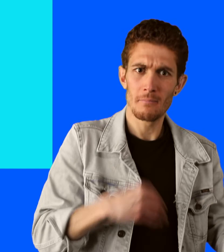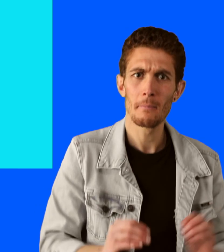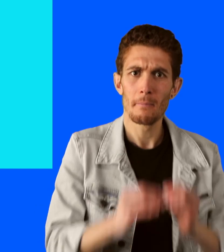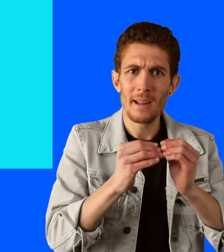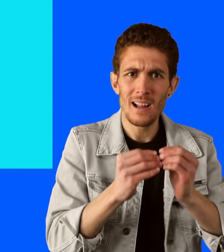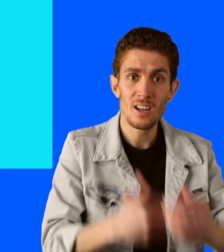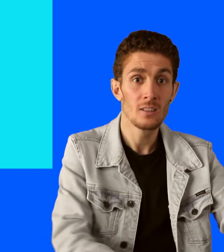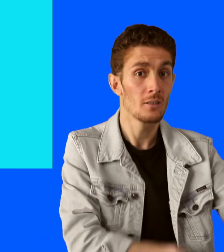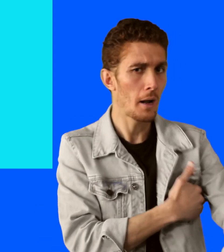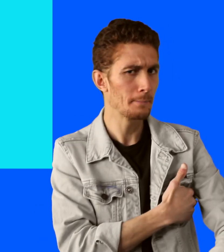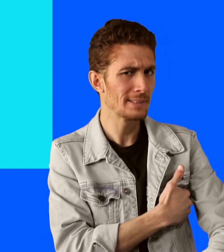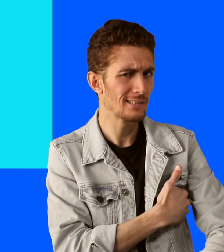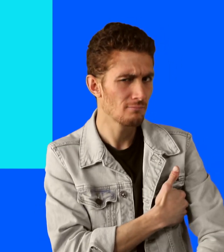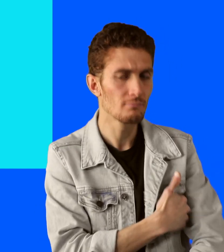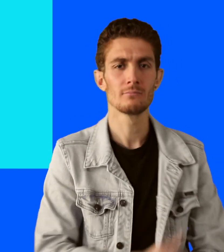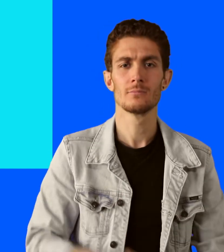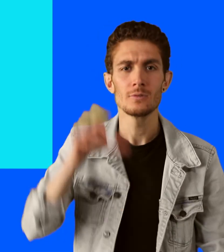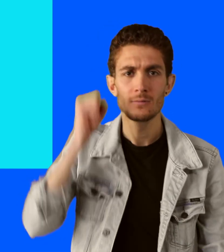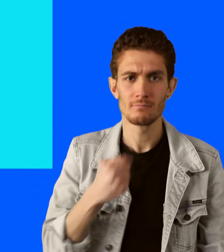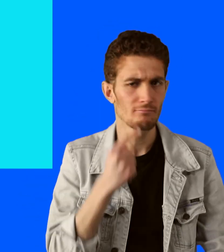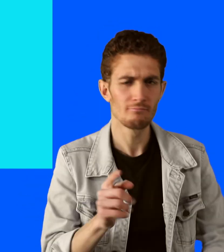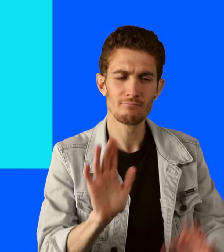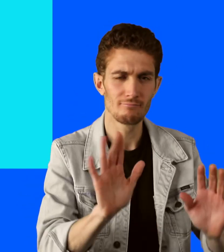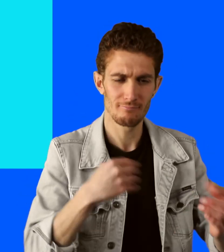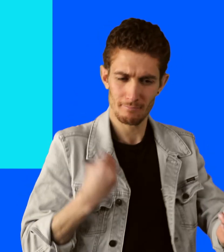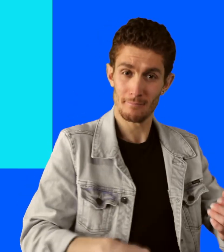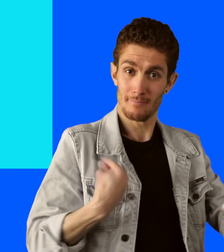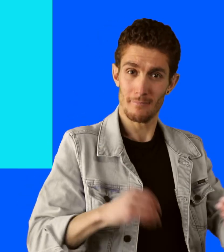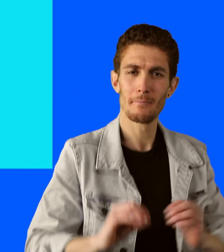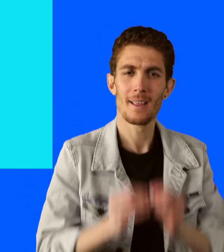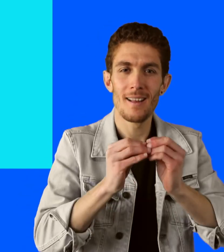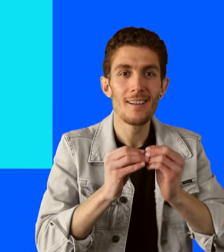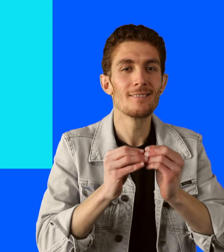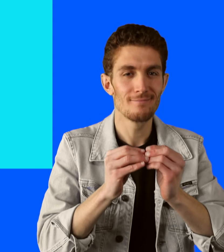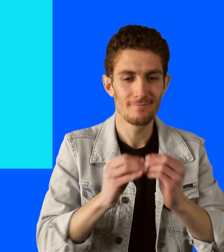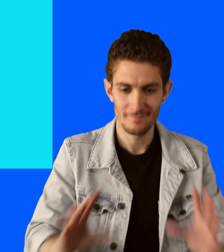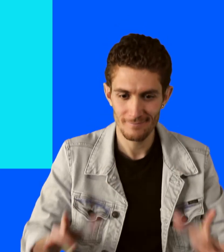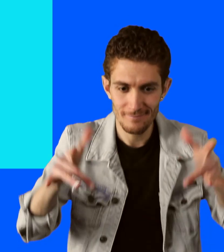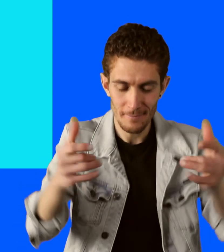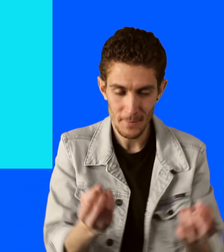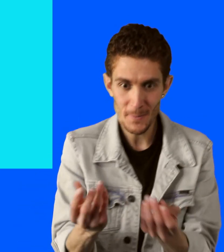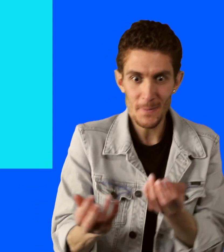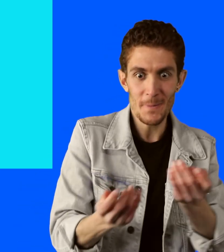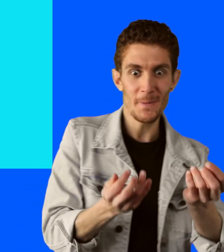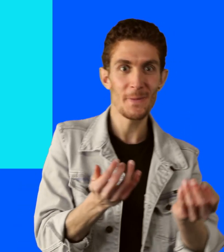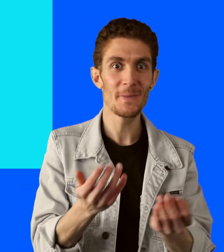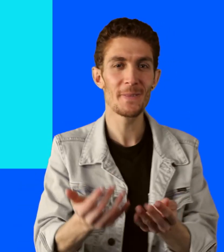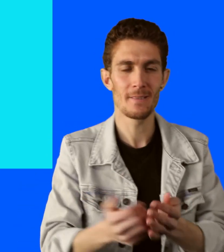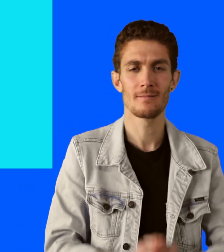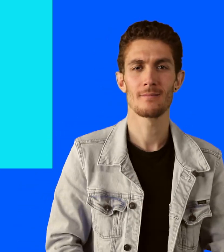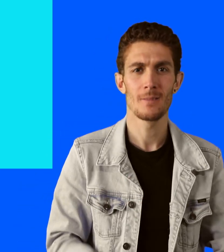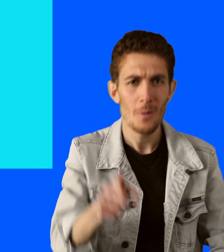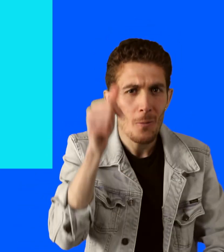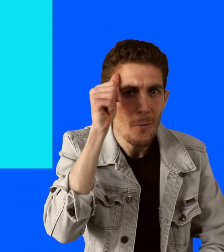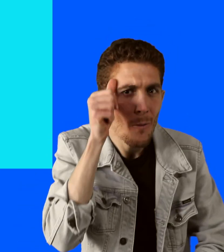junk said the teacher no mess a band made of treasure said jojo nom and do you know